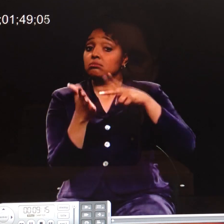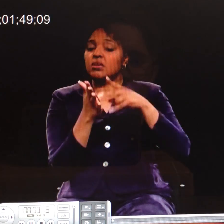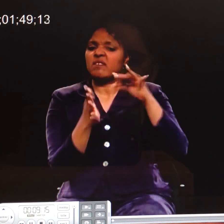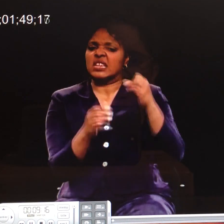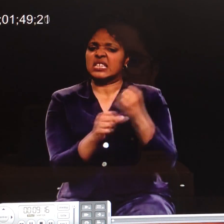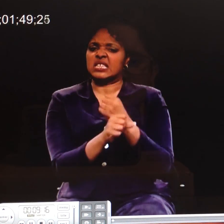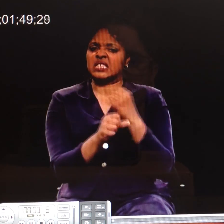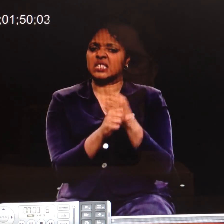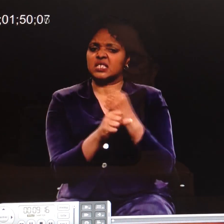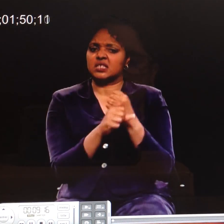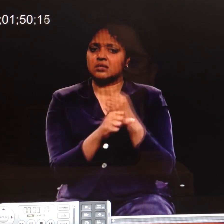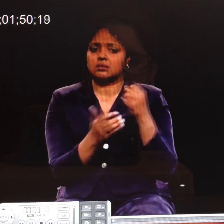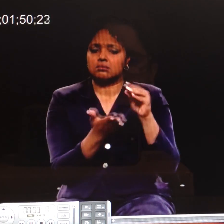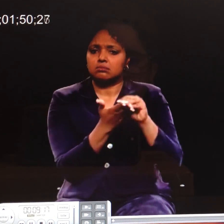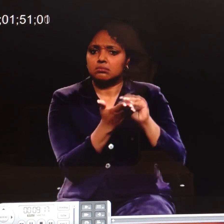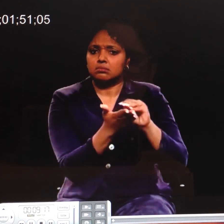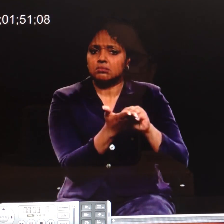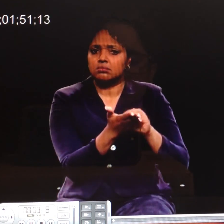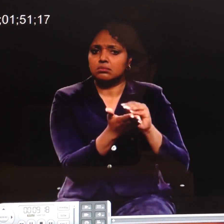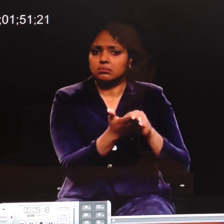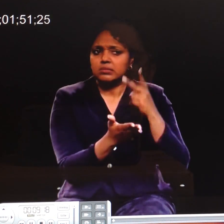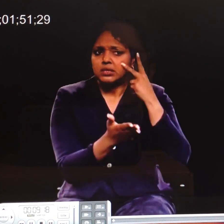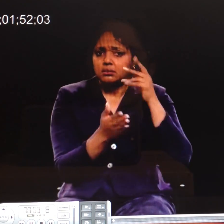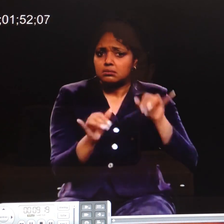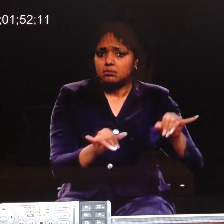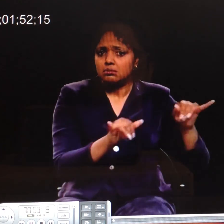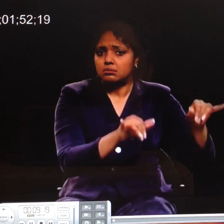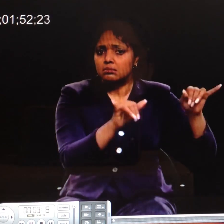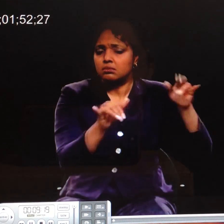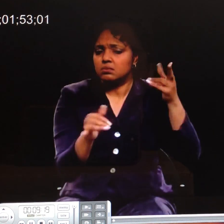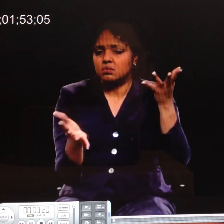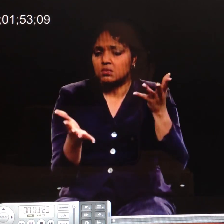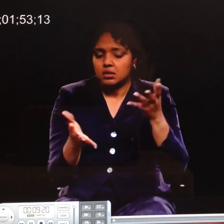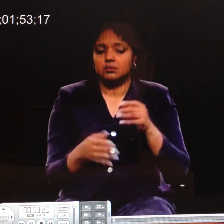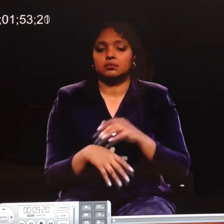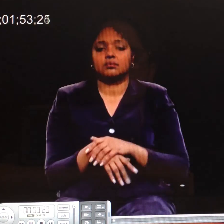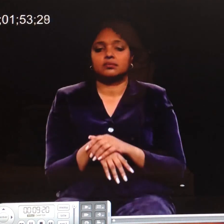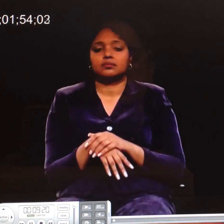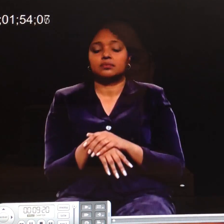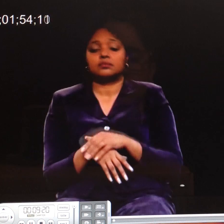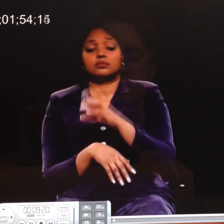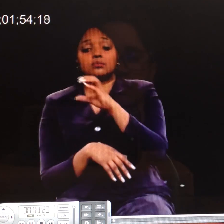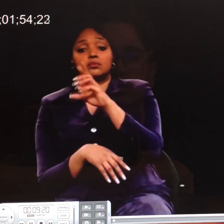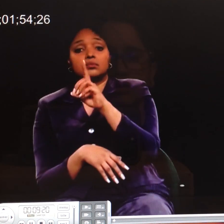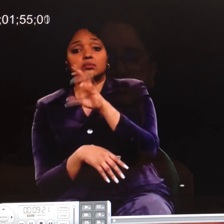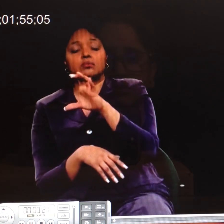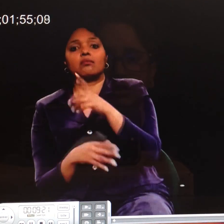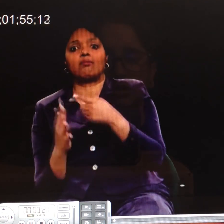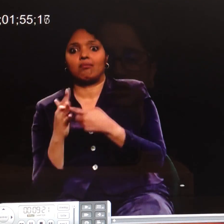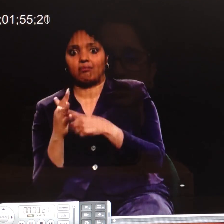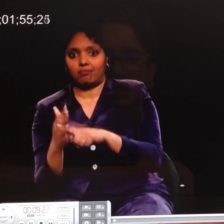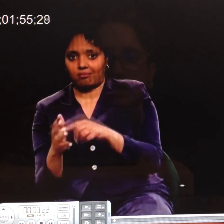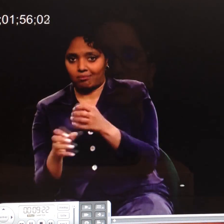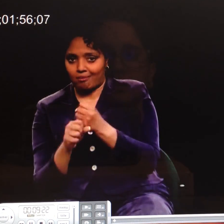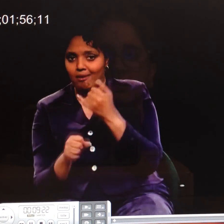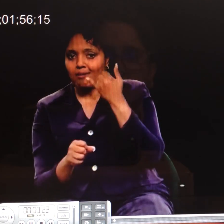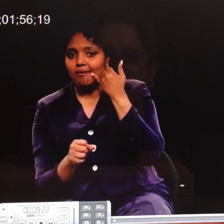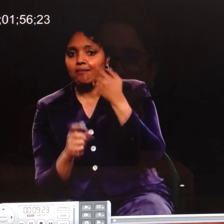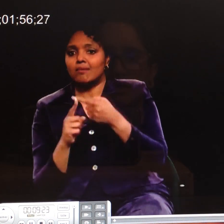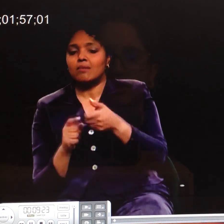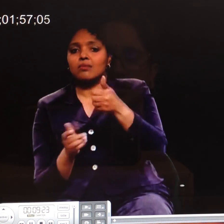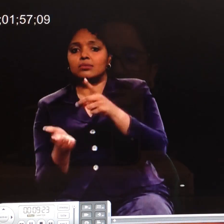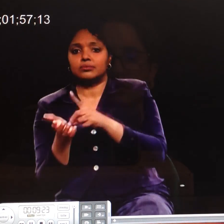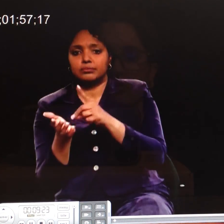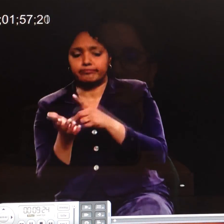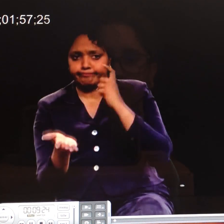And in short, it's just GRIDs. So they continued keeping track of all the information. The